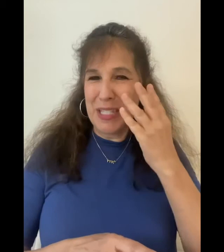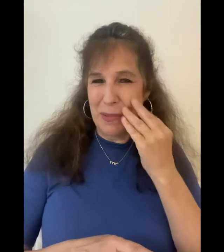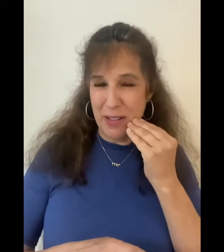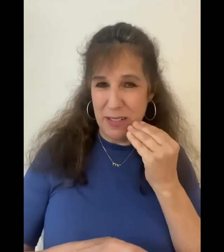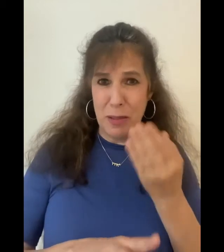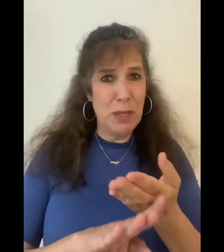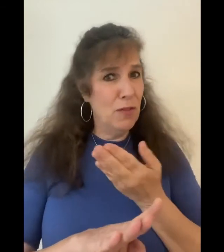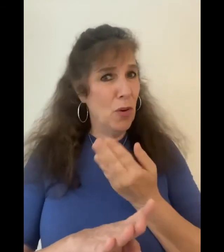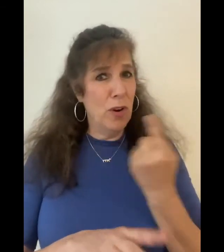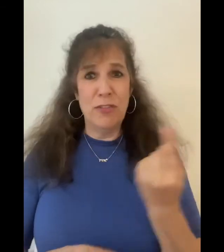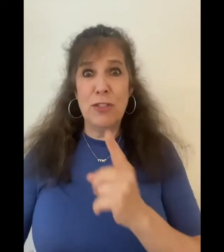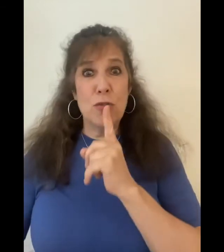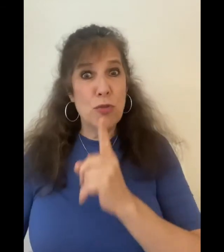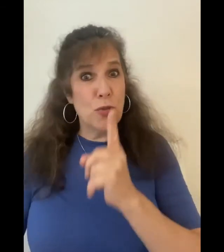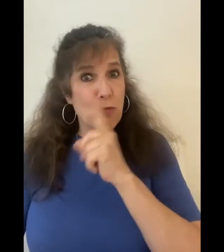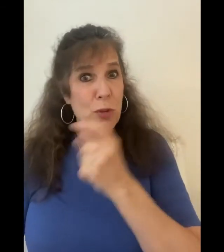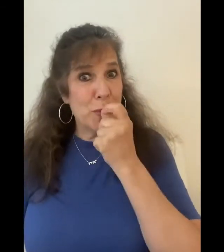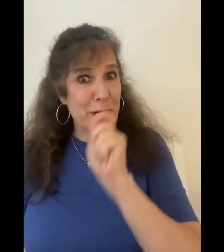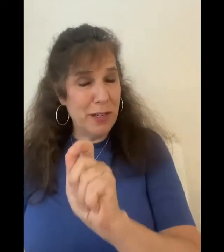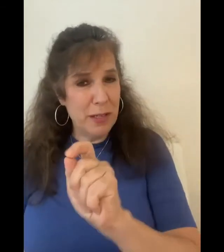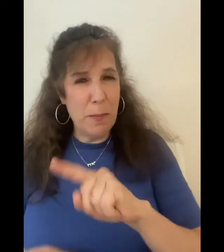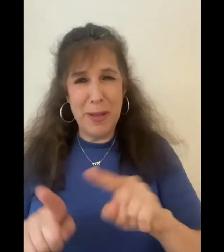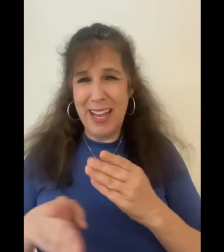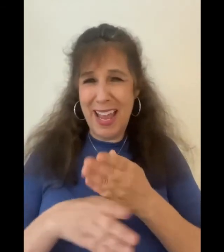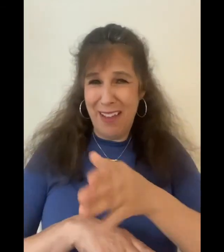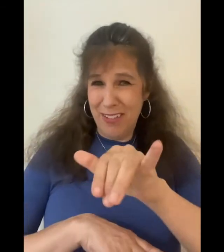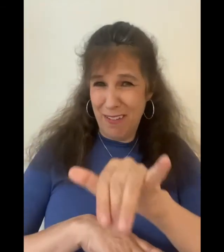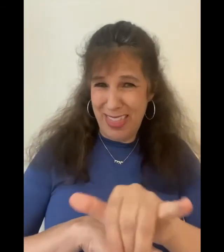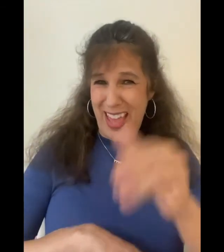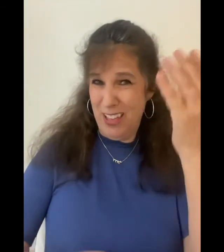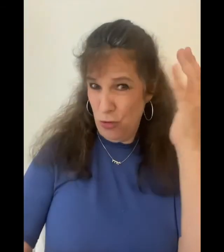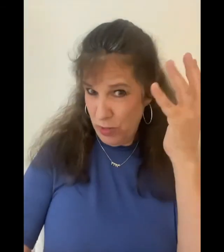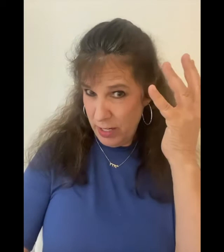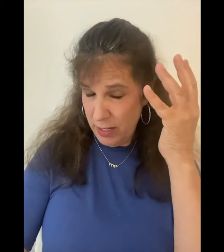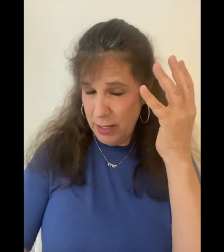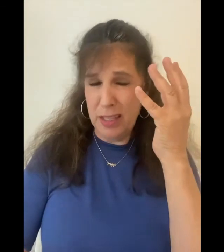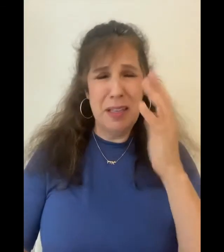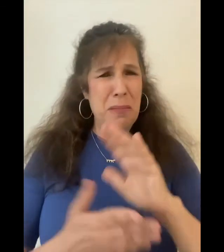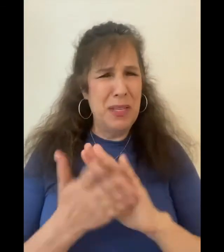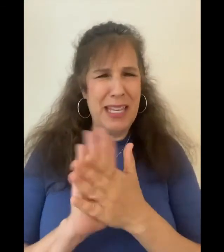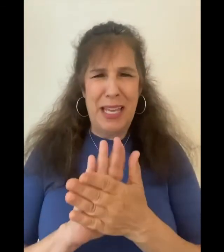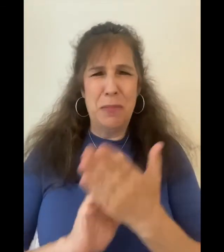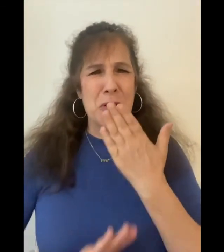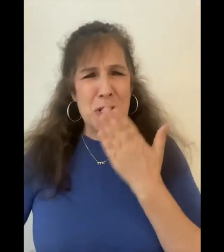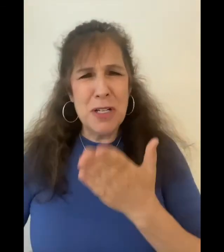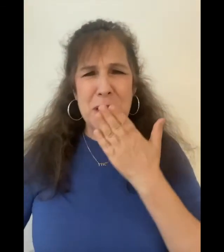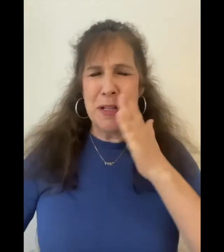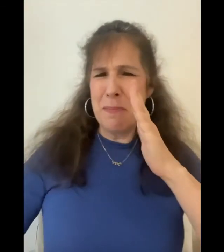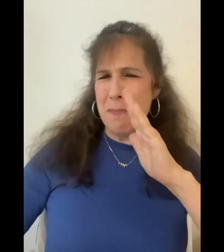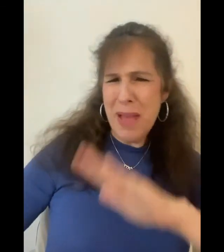and bad, and then that brings more into emotions, into judgment, and everything. It kicks up the yetzer, so